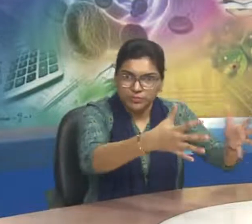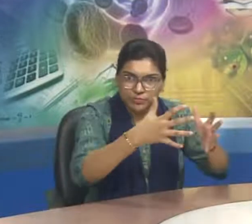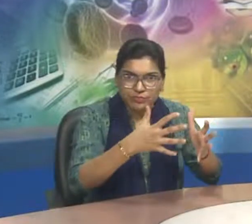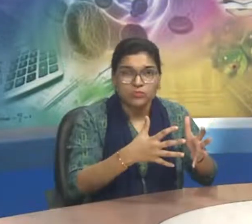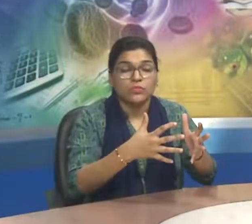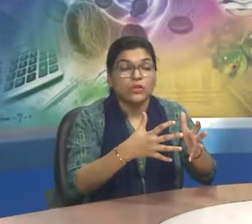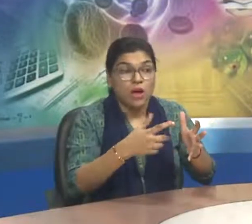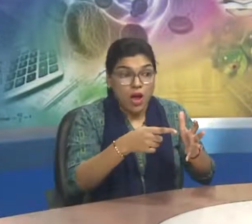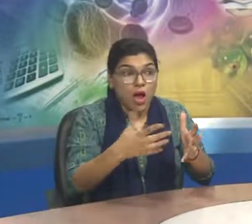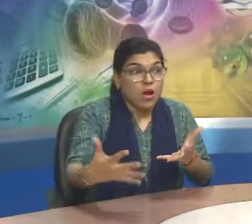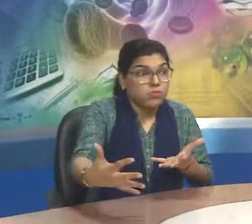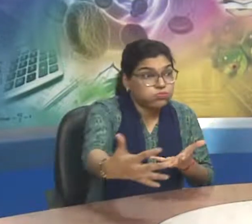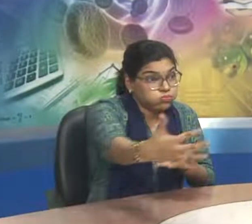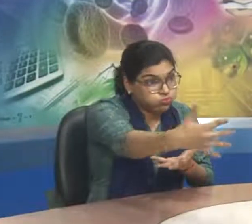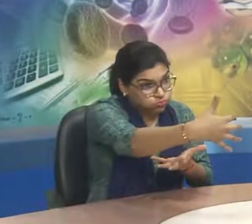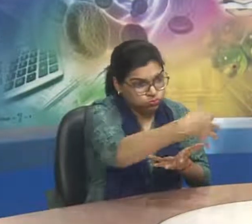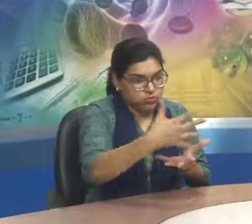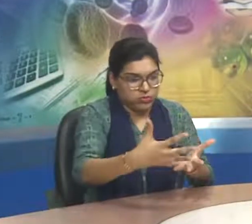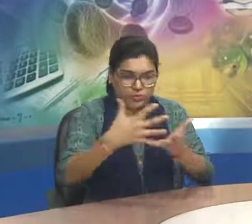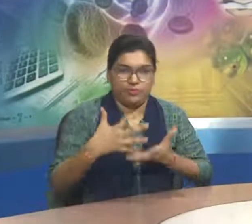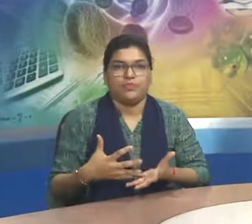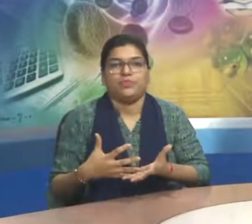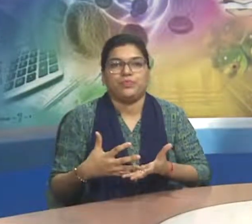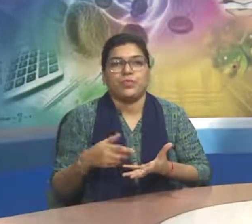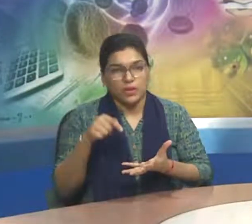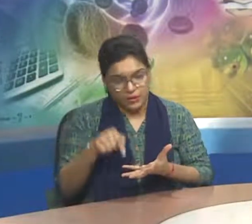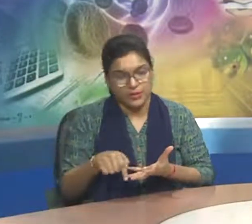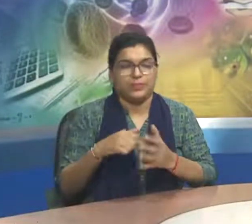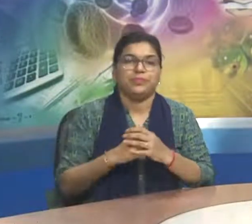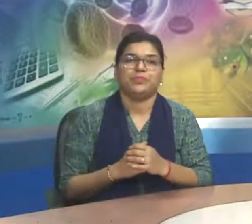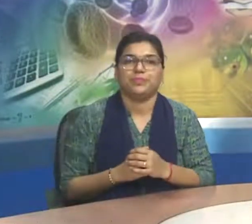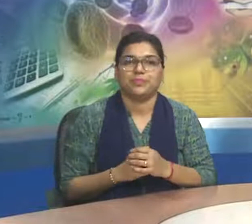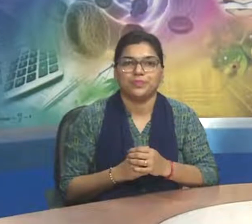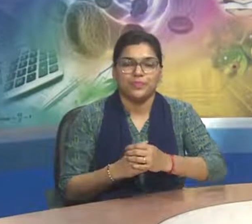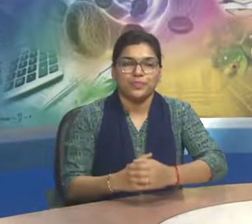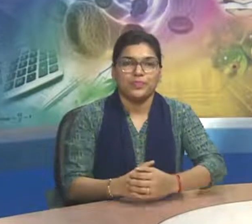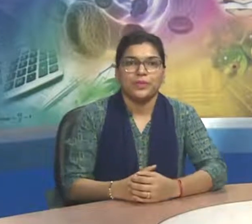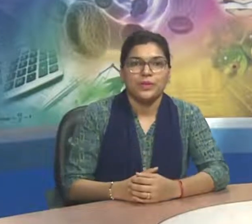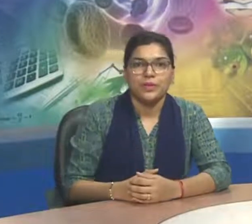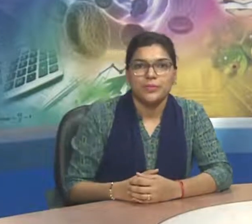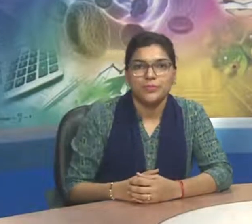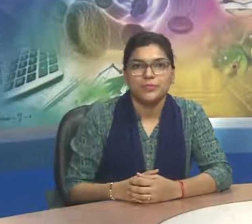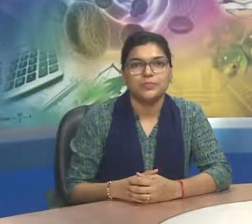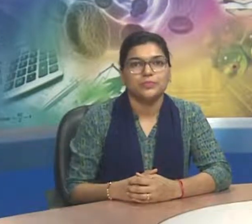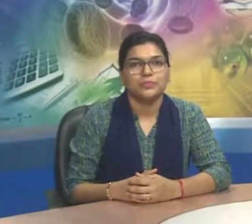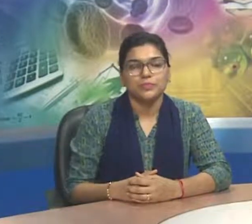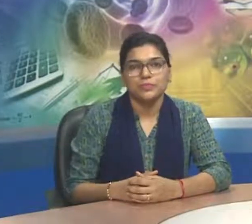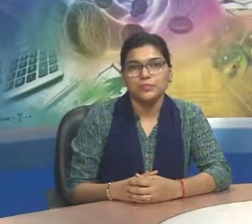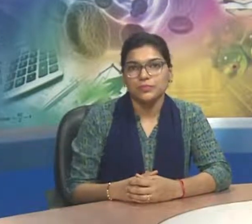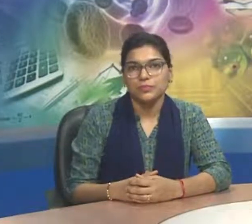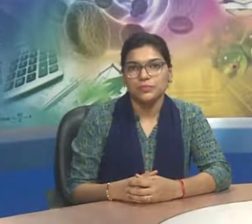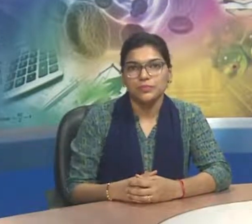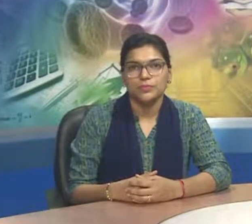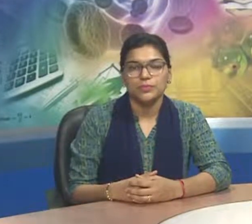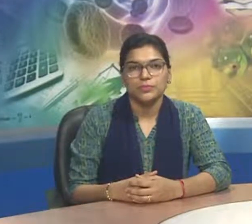stones for making some tools so that can be used for them.